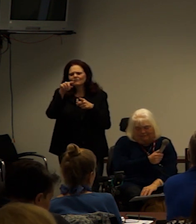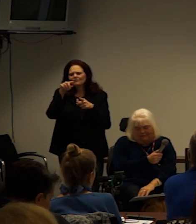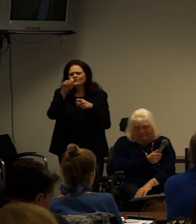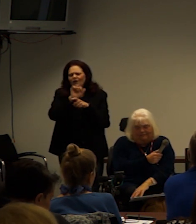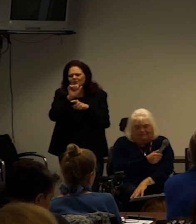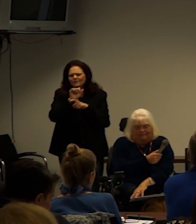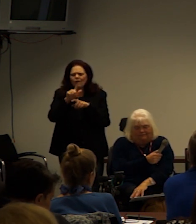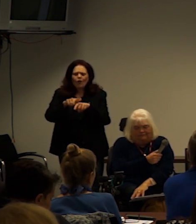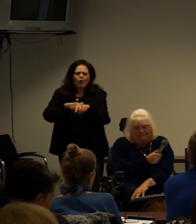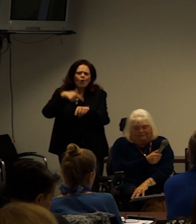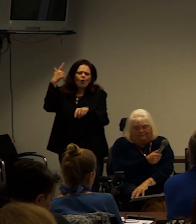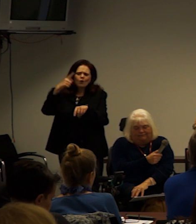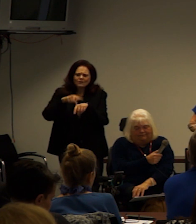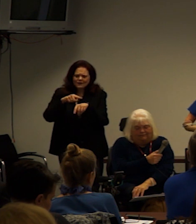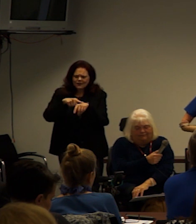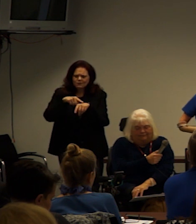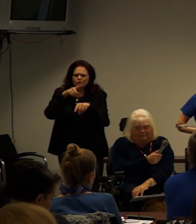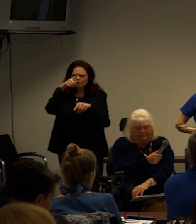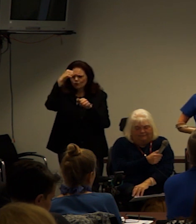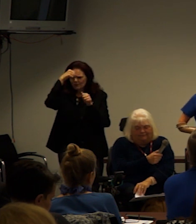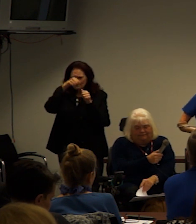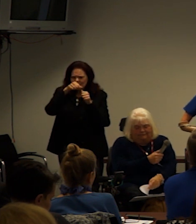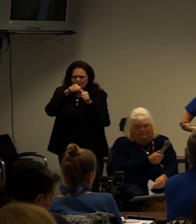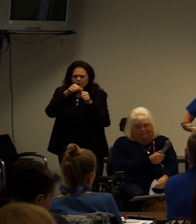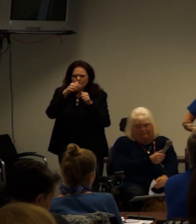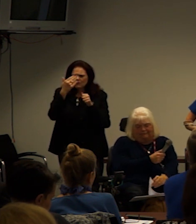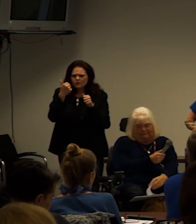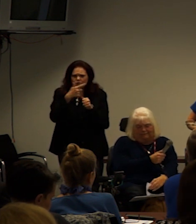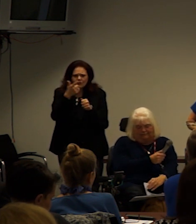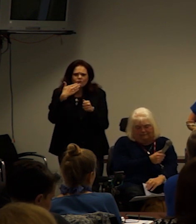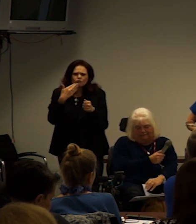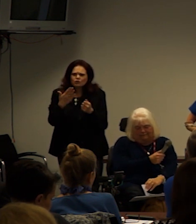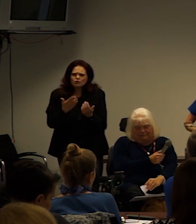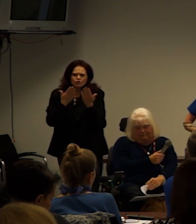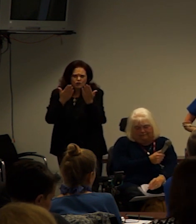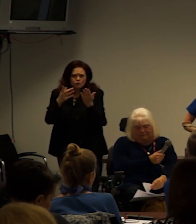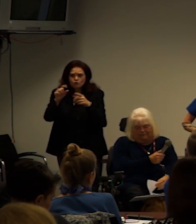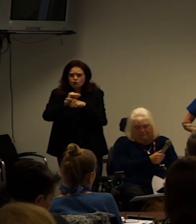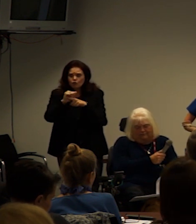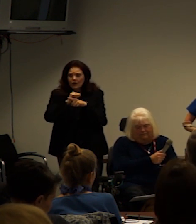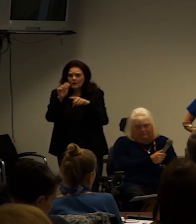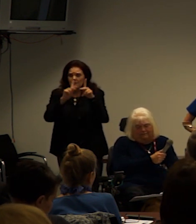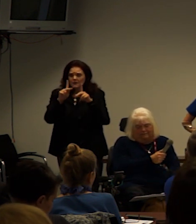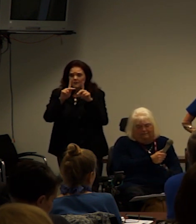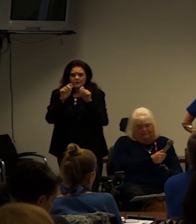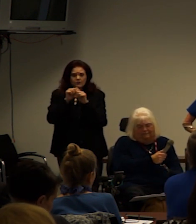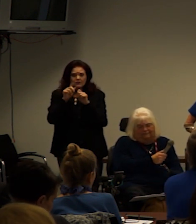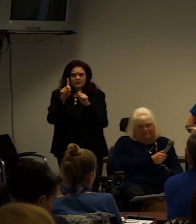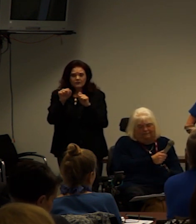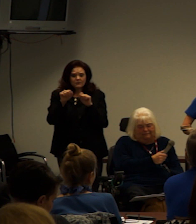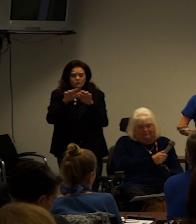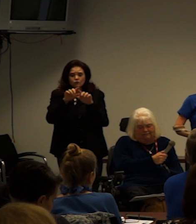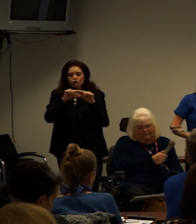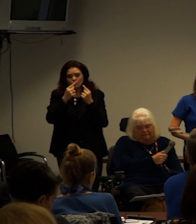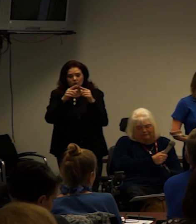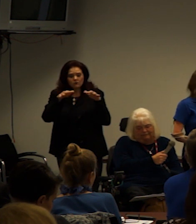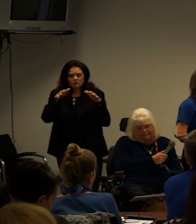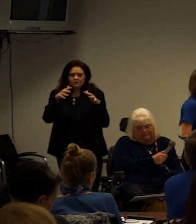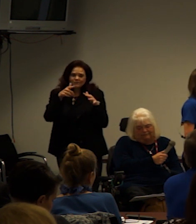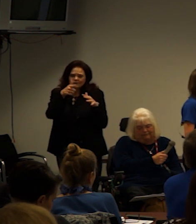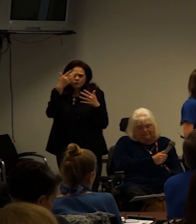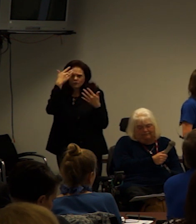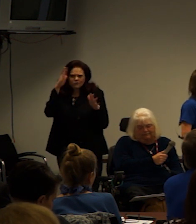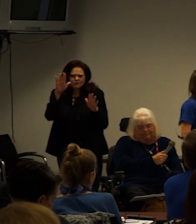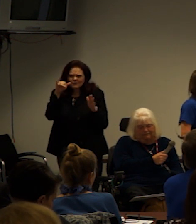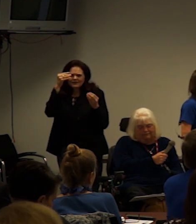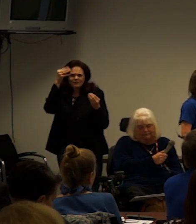Y'all remember some of this stuff, because when you're out there training groups of people with disabilities, you don't know what it is. So remember that and